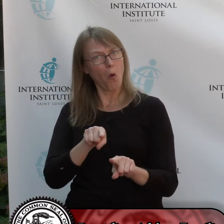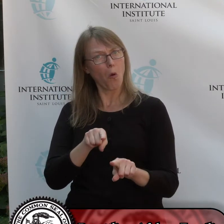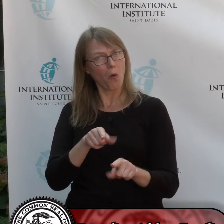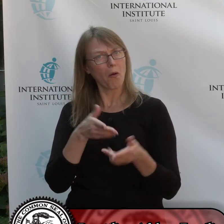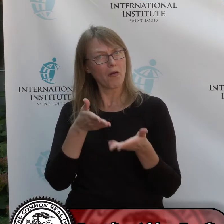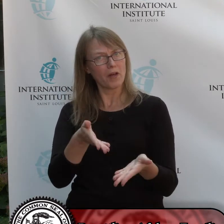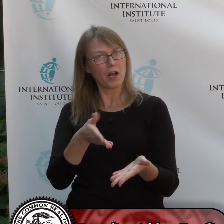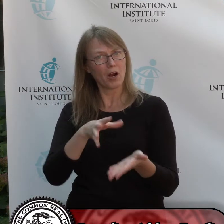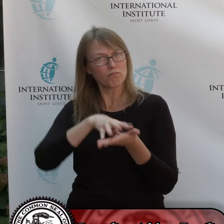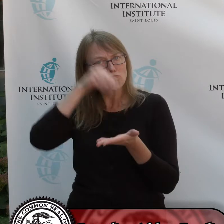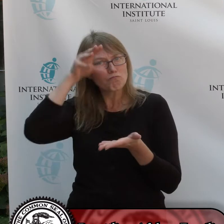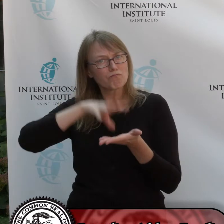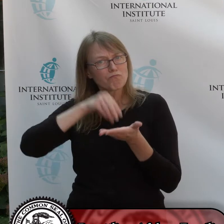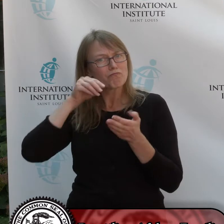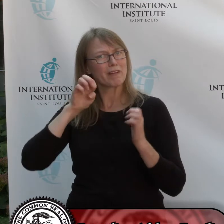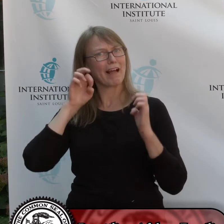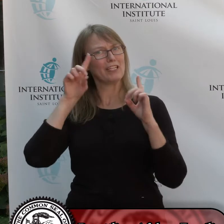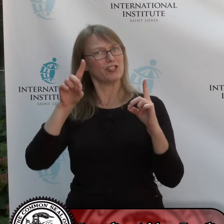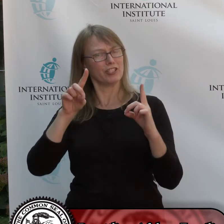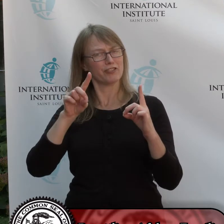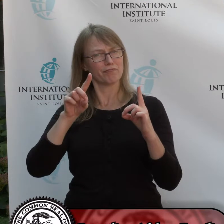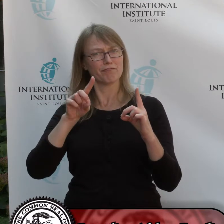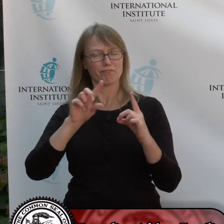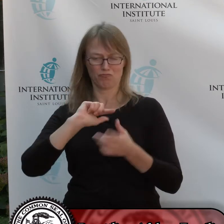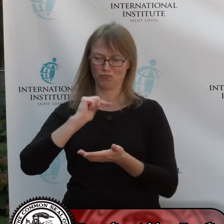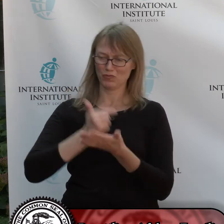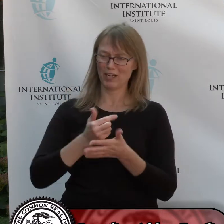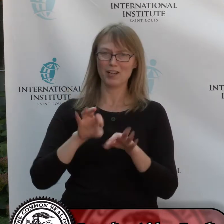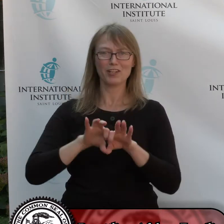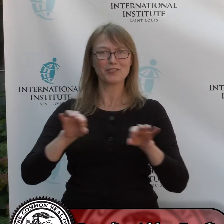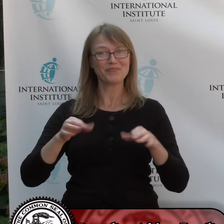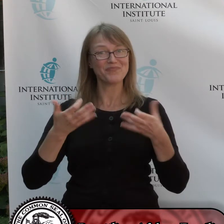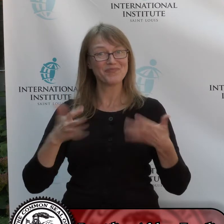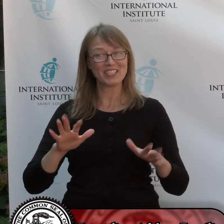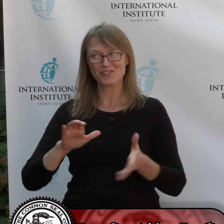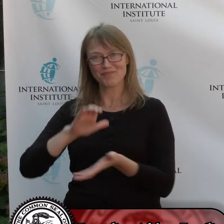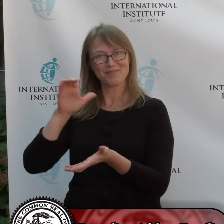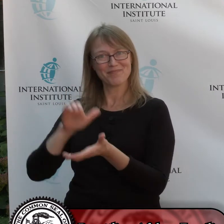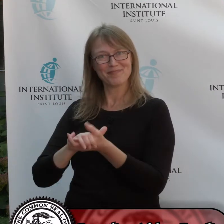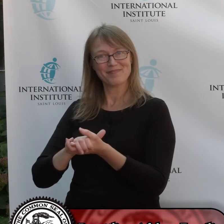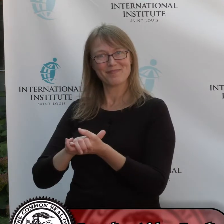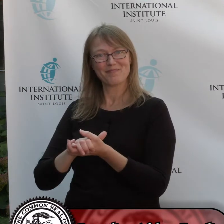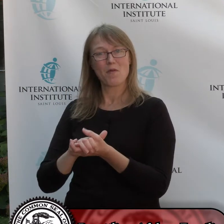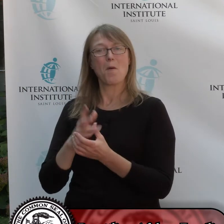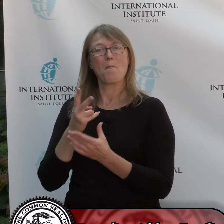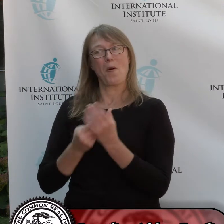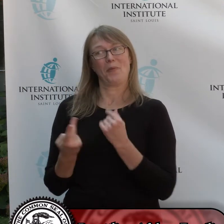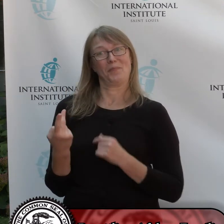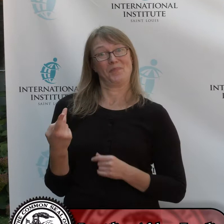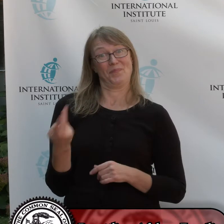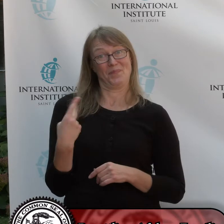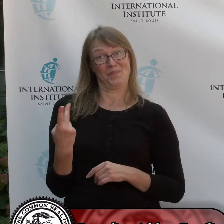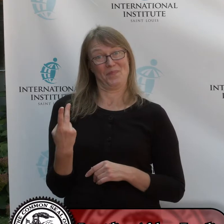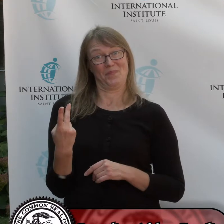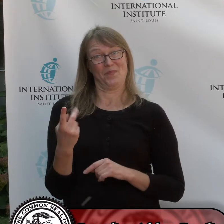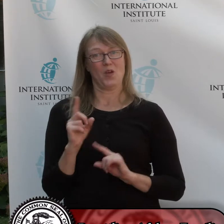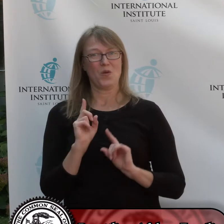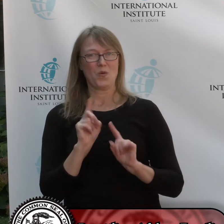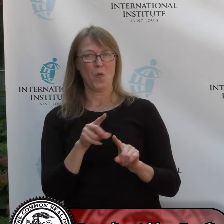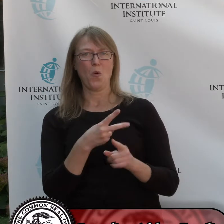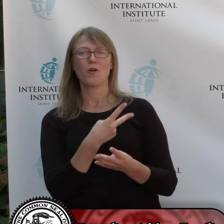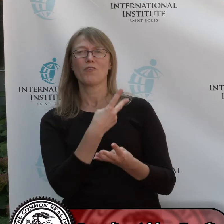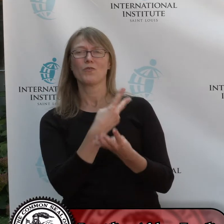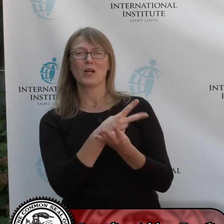Shortly after graduating with a bachelor's degree, I got married. And then both my wife and I went to get our graduate